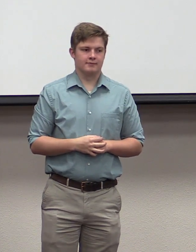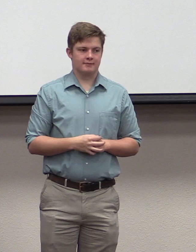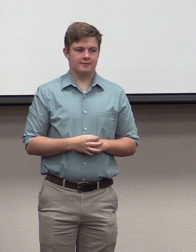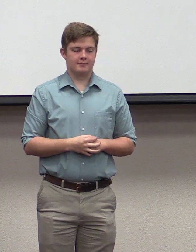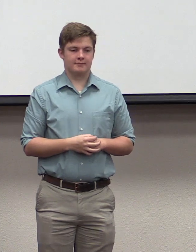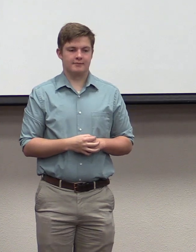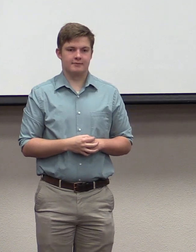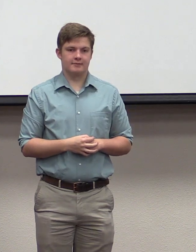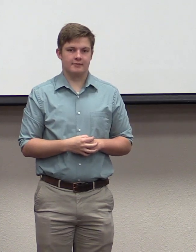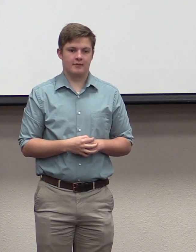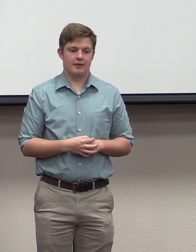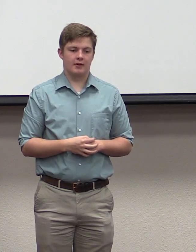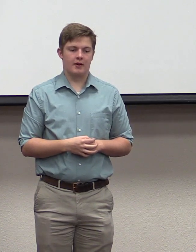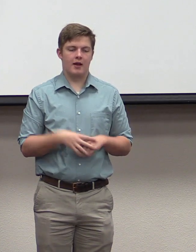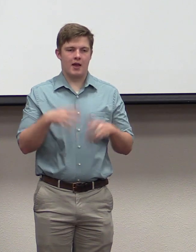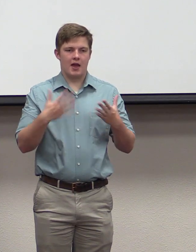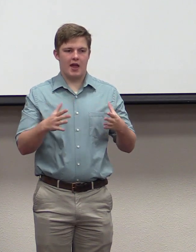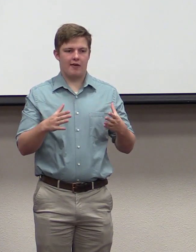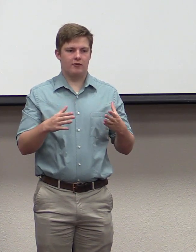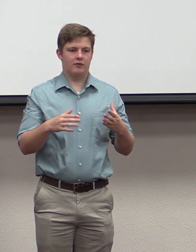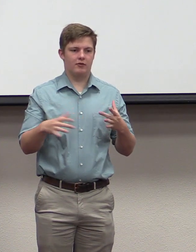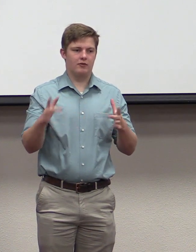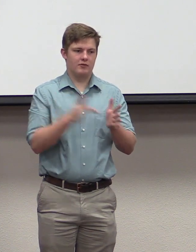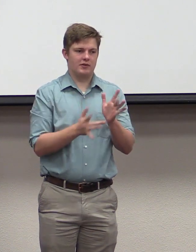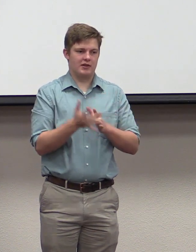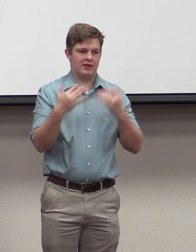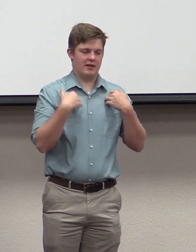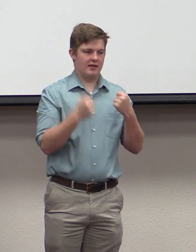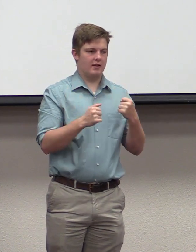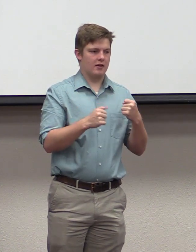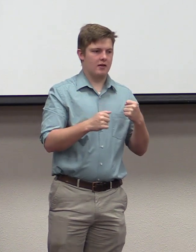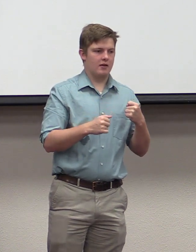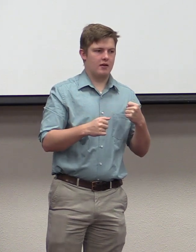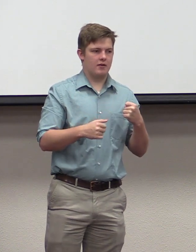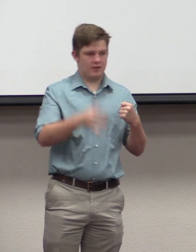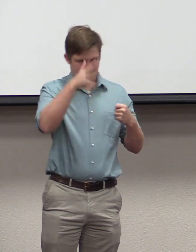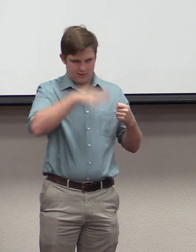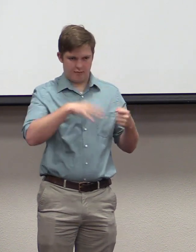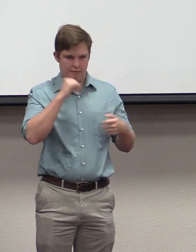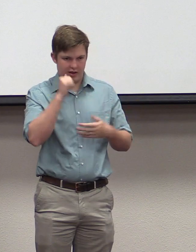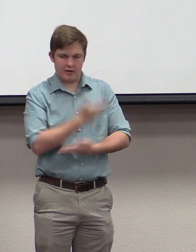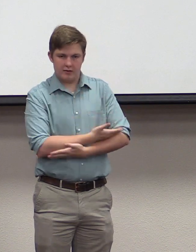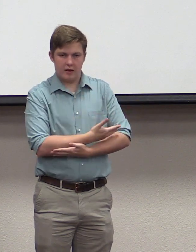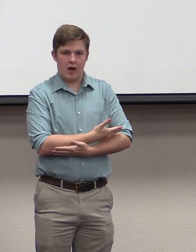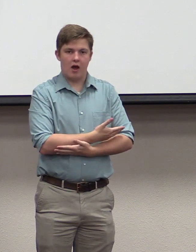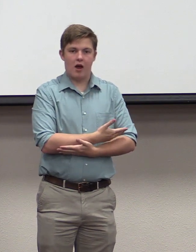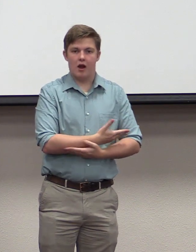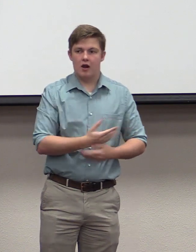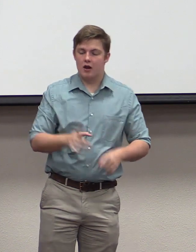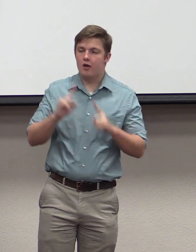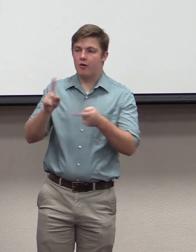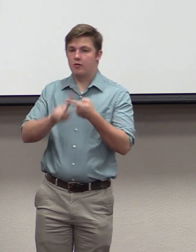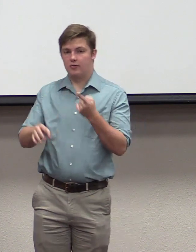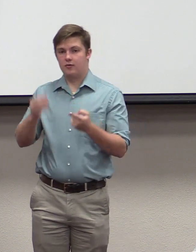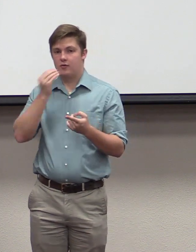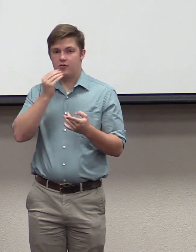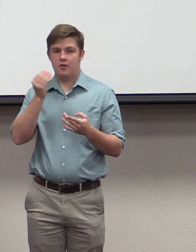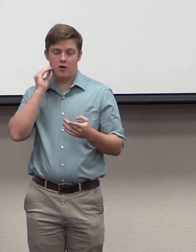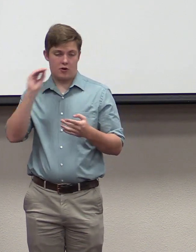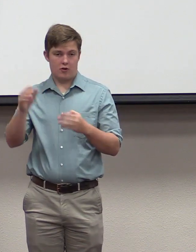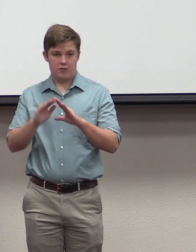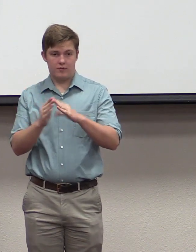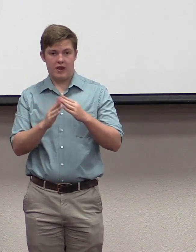After raising Jairus' daughter, Jesus, went away from there and came to his hometown, and his